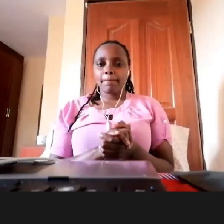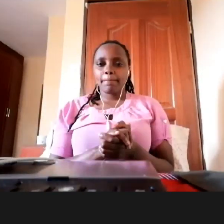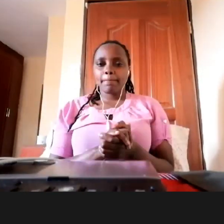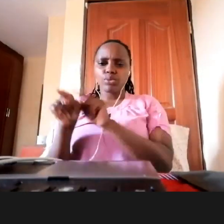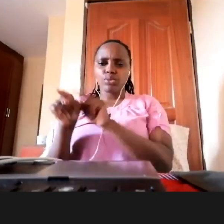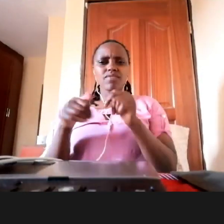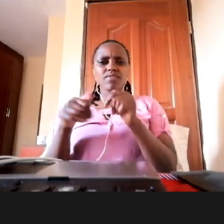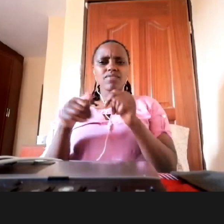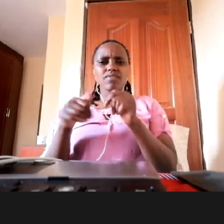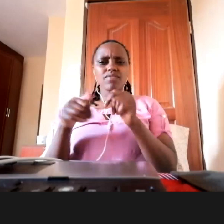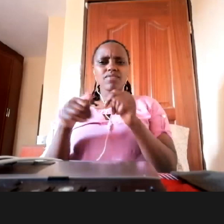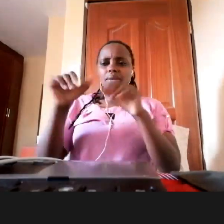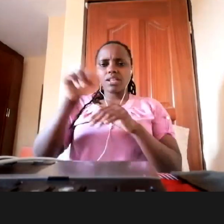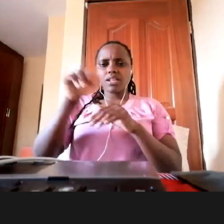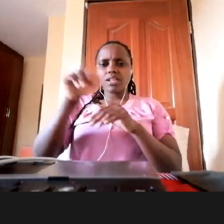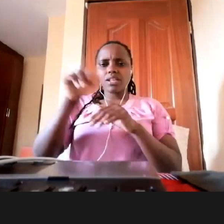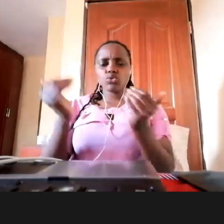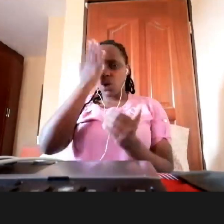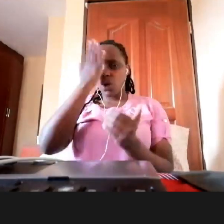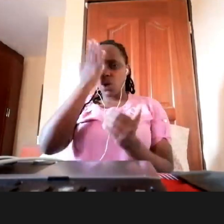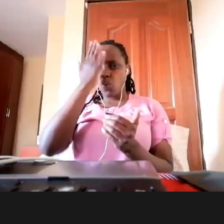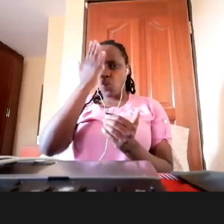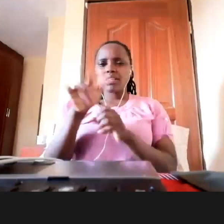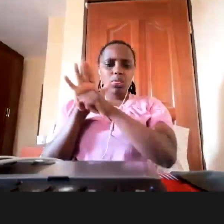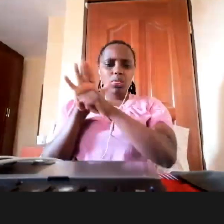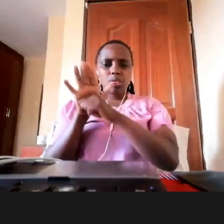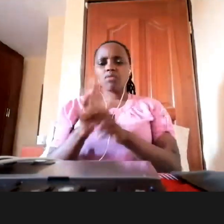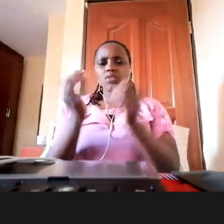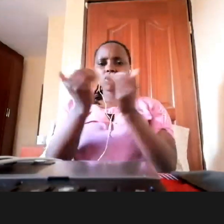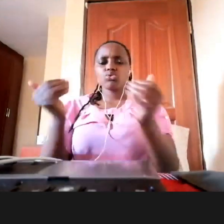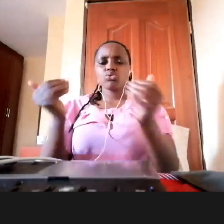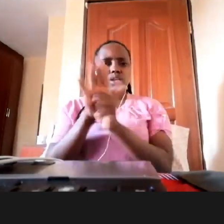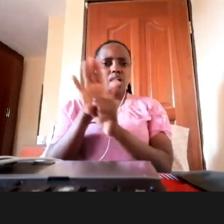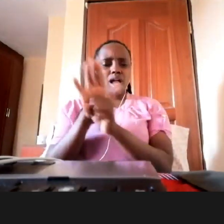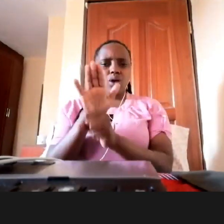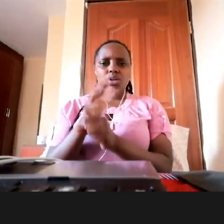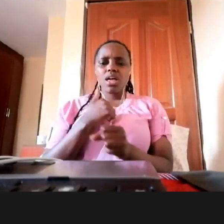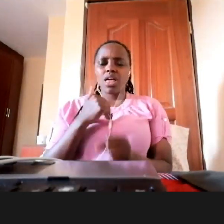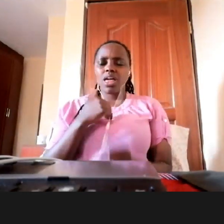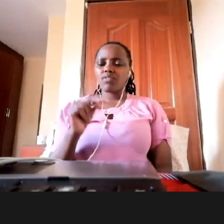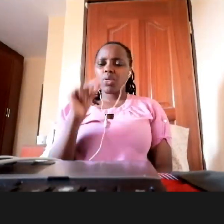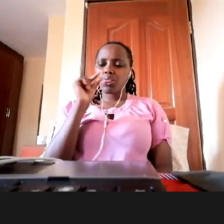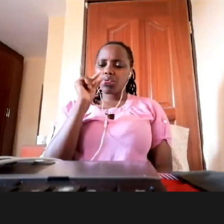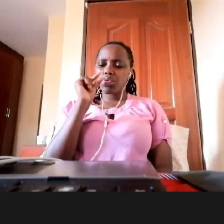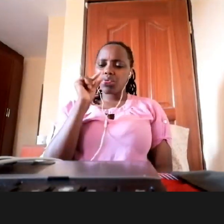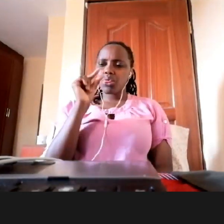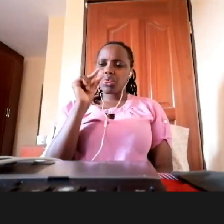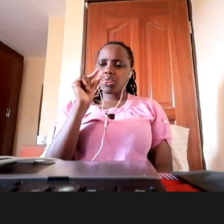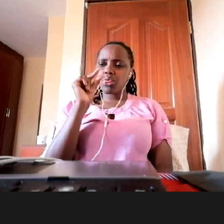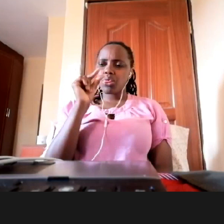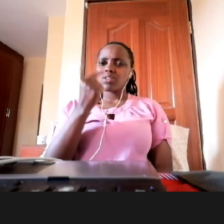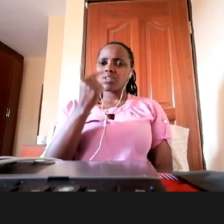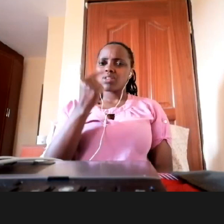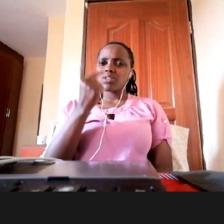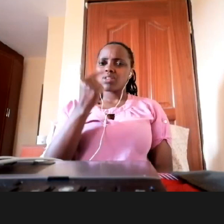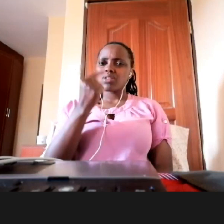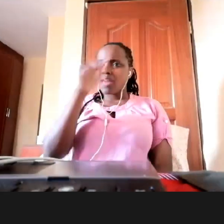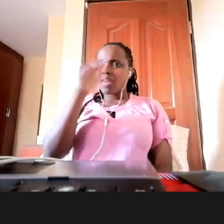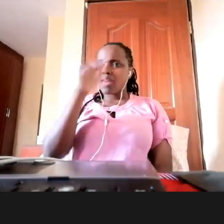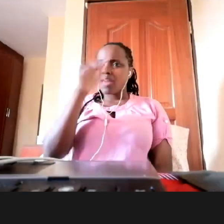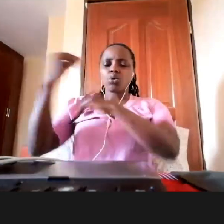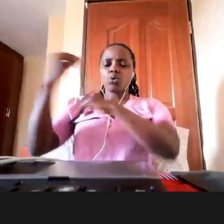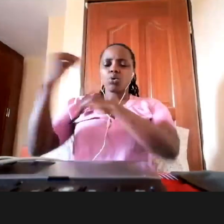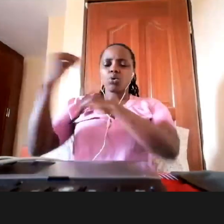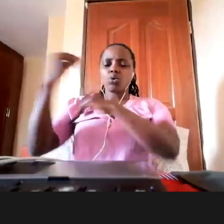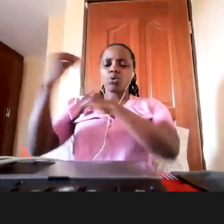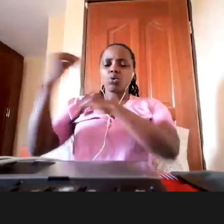area of children, because these are marginalized children, most of them had very little to say because they are not in school. And then we would have wanted